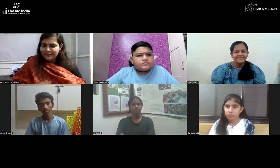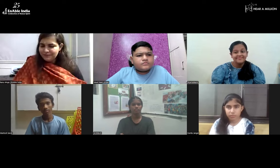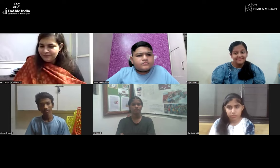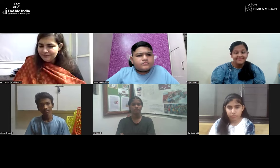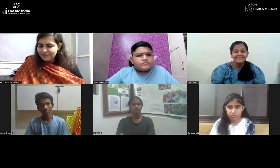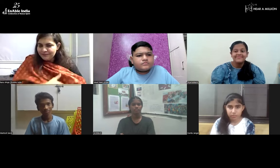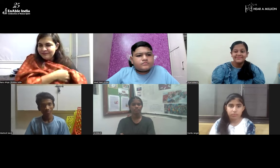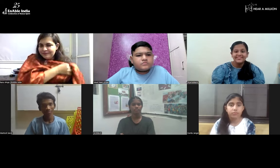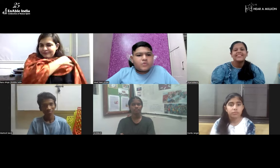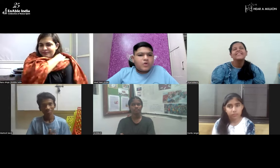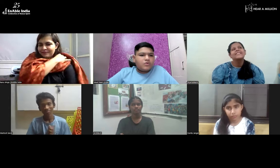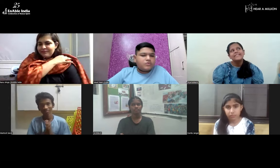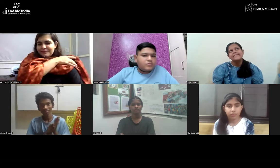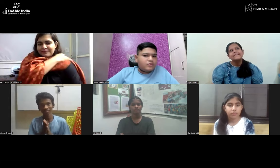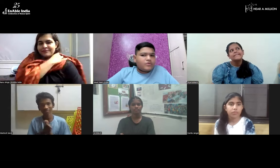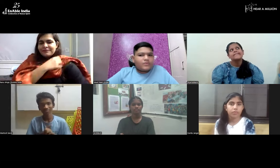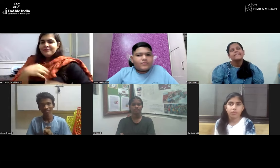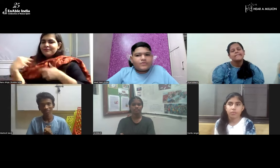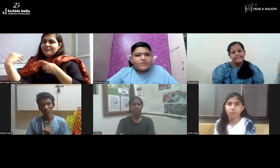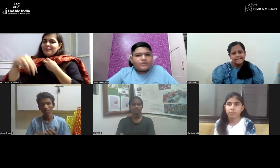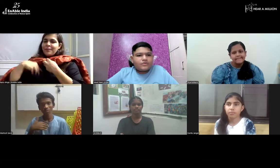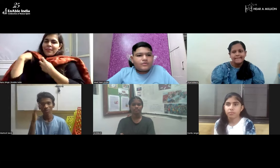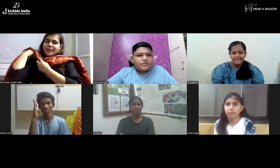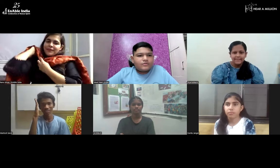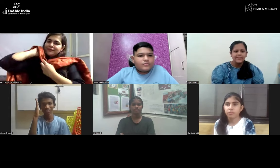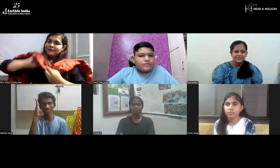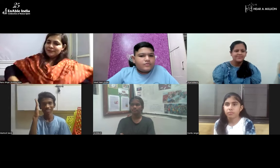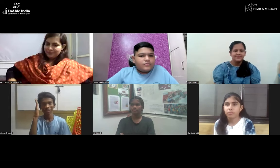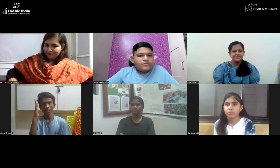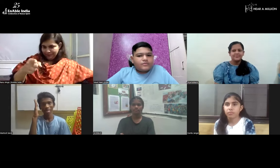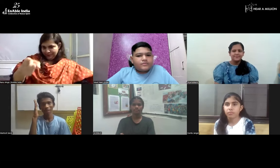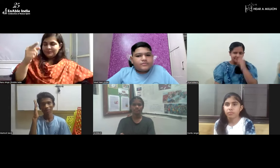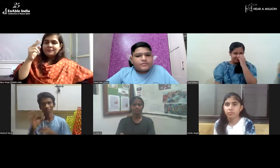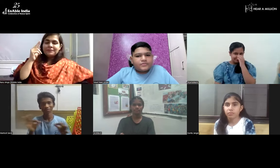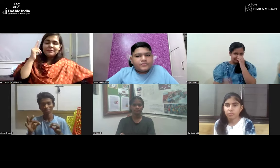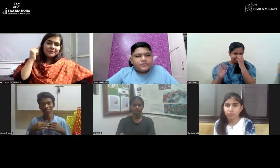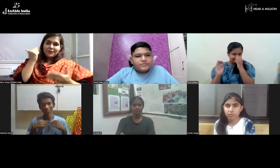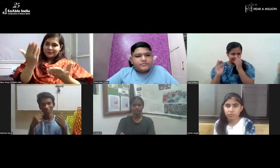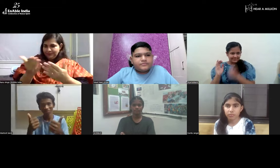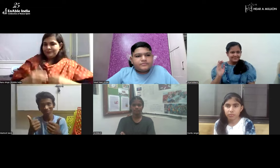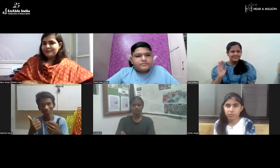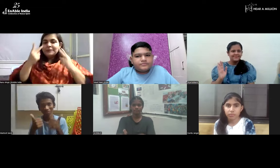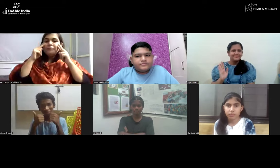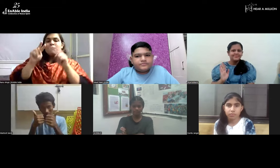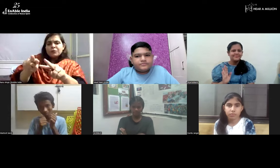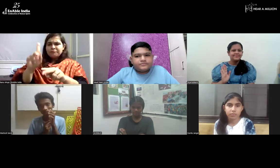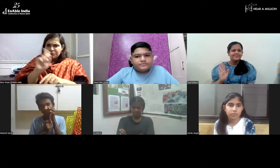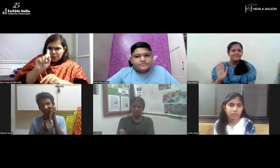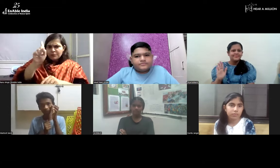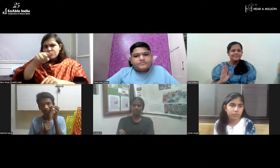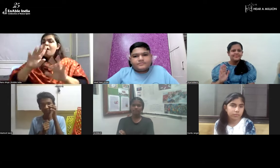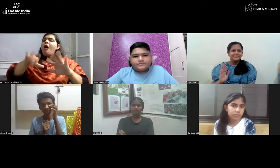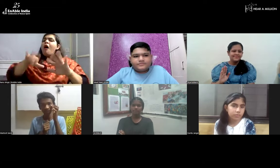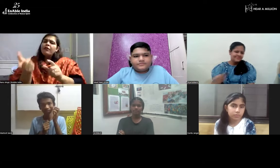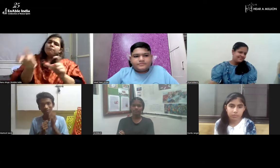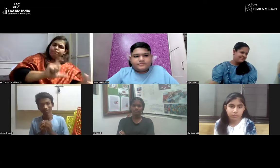and not just be addicted to phones. The phone should be gone, and new ideas will only come up when we interact. Is that